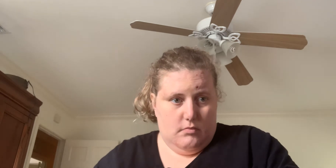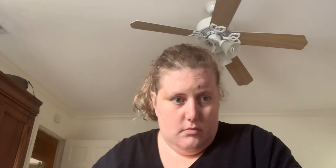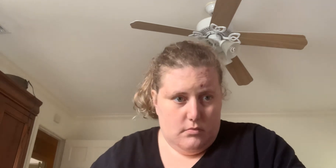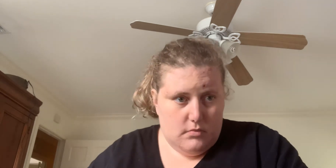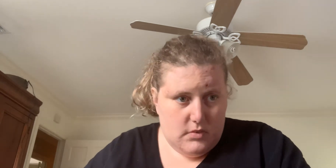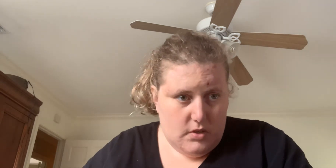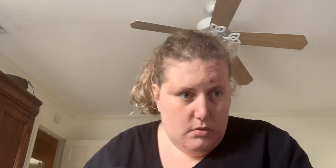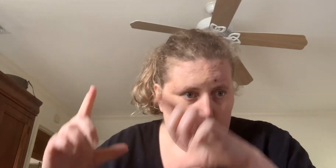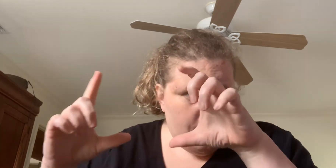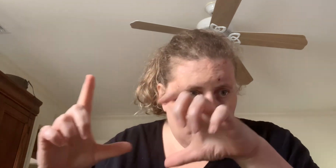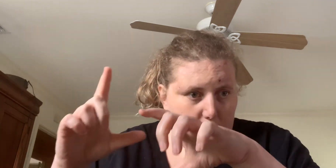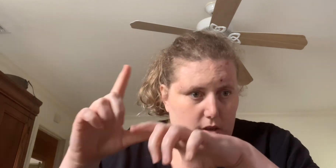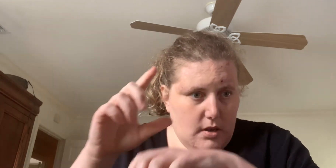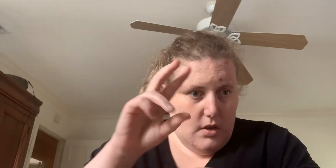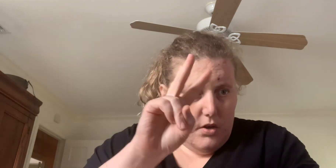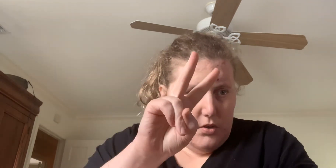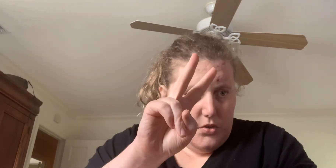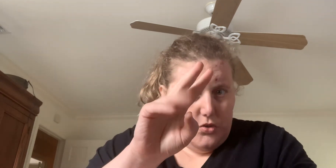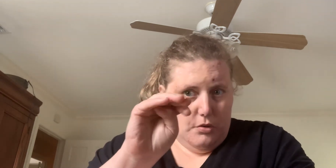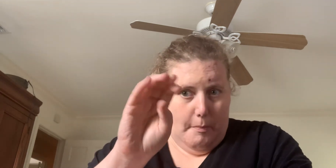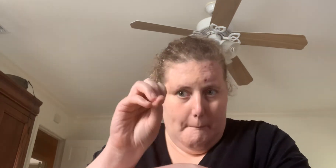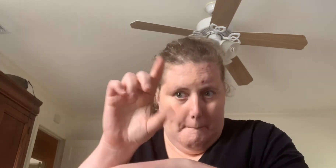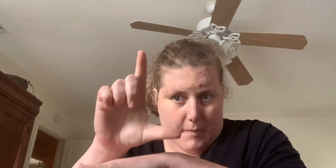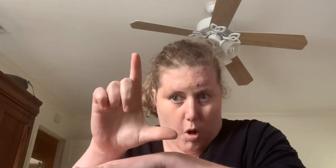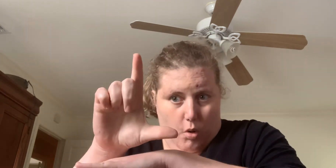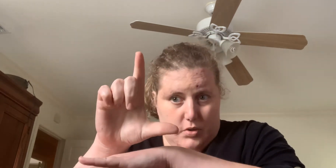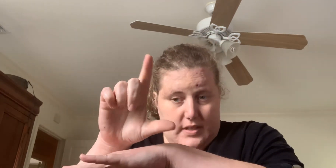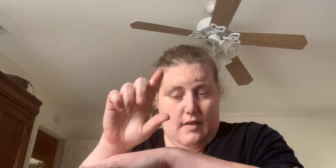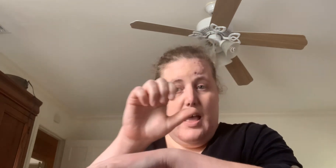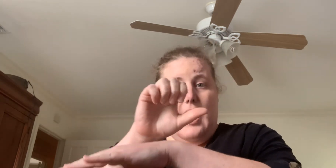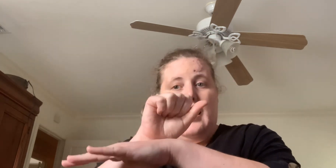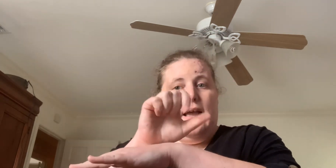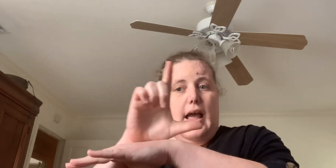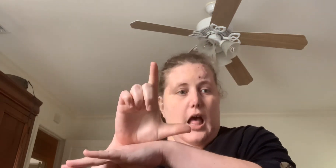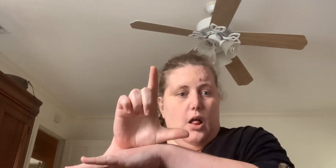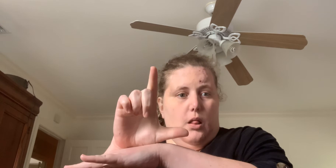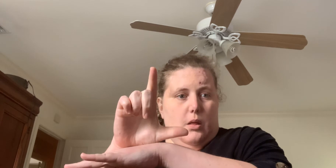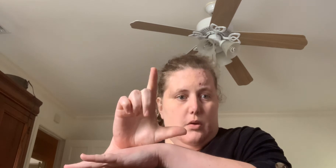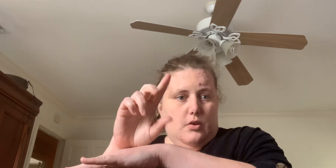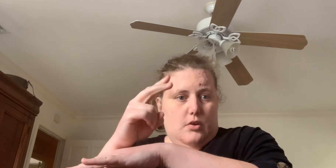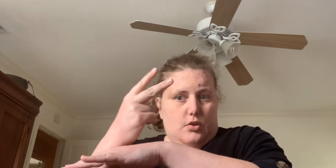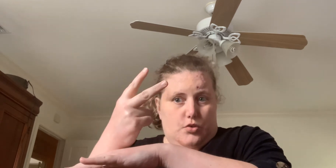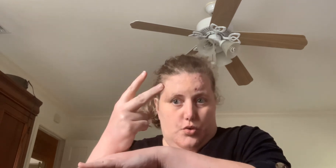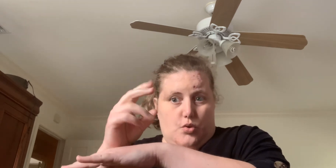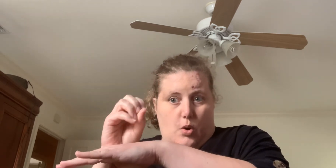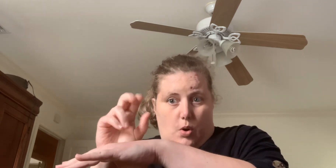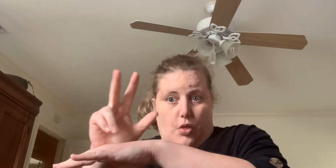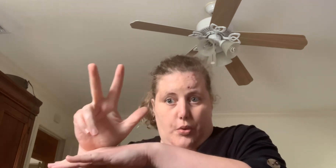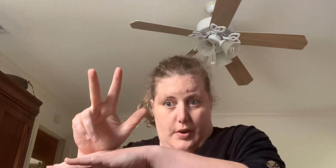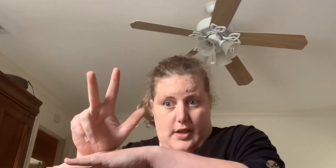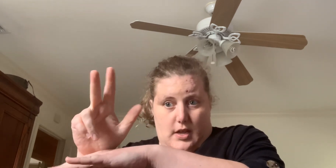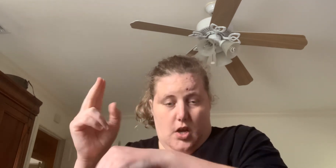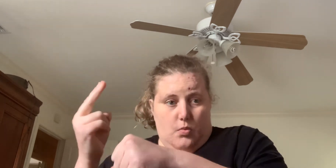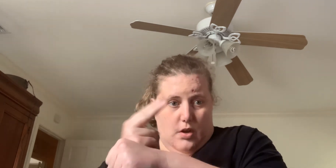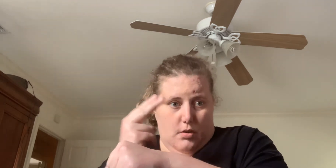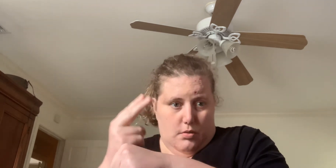Al2O3, we use up 3 moles of O2. So then